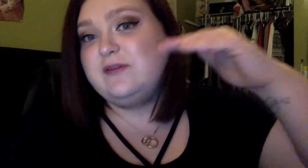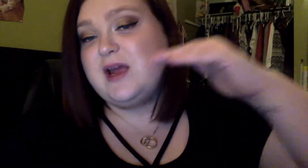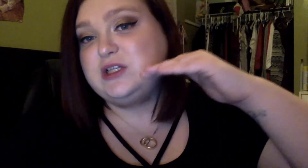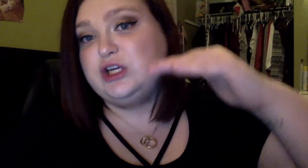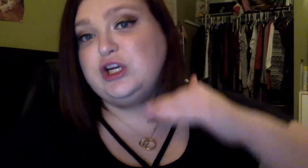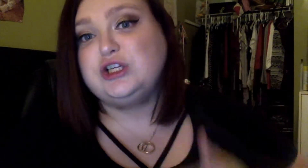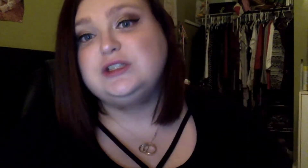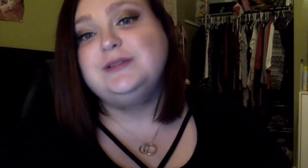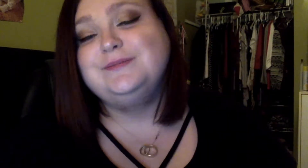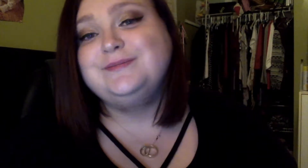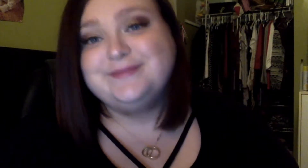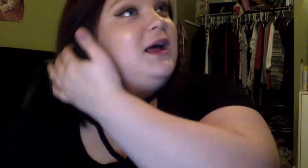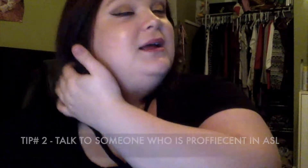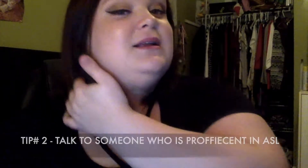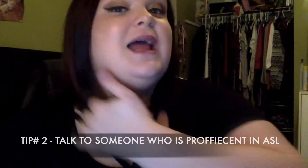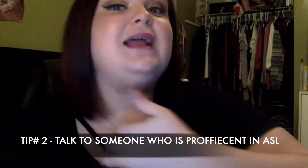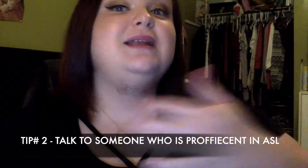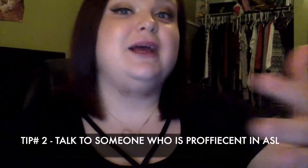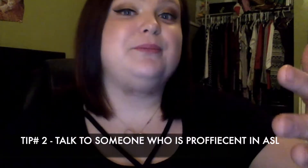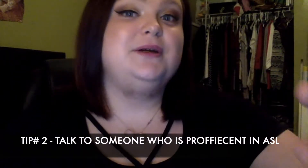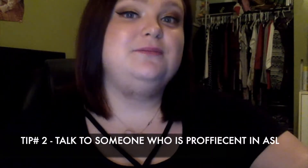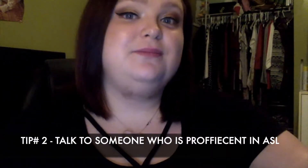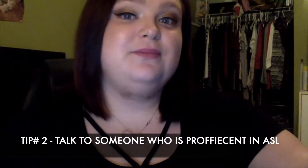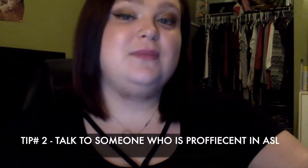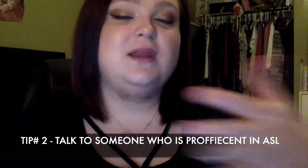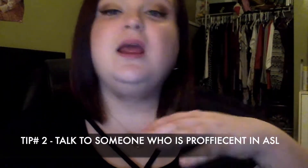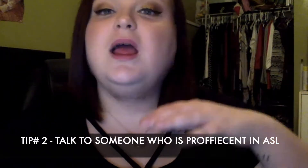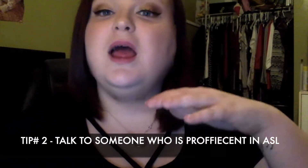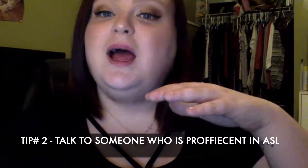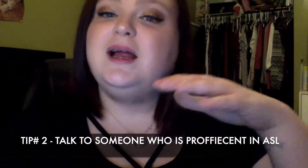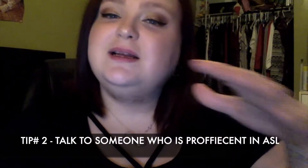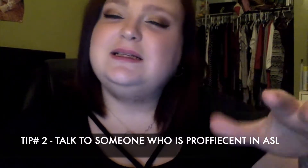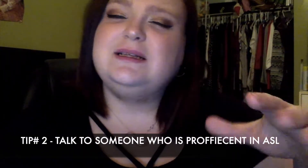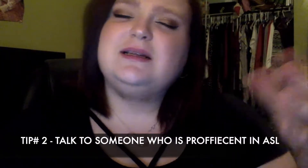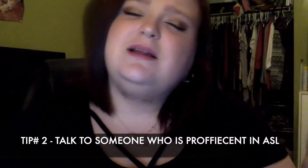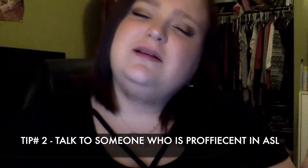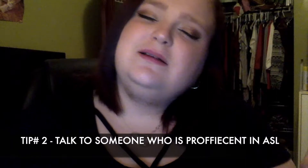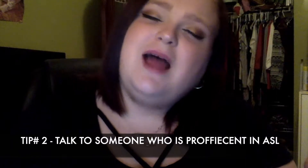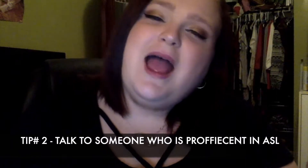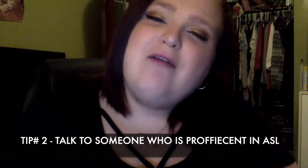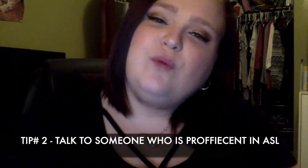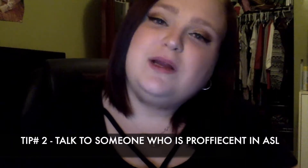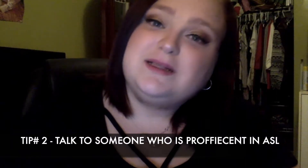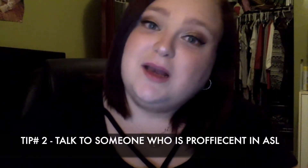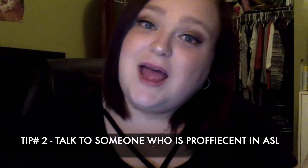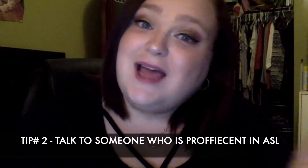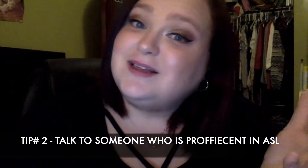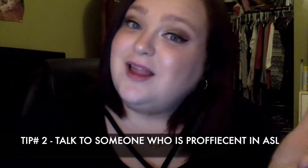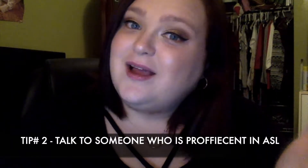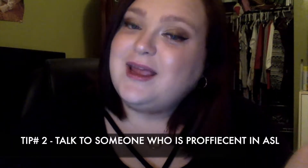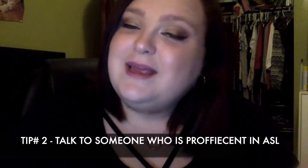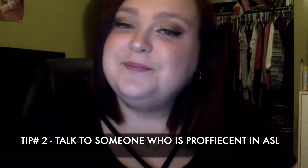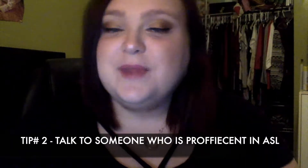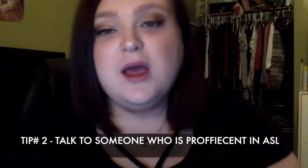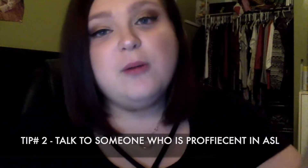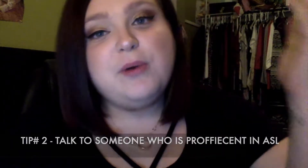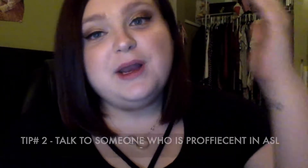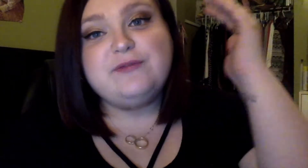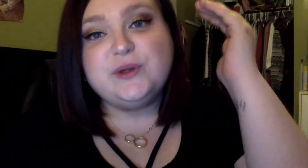advanced learners. Second tip, and it's not everyone is as lucky, but if you